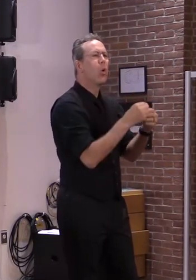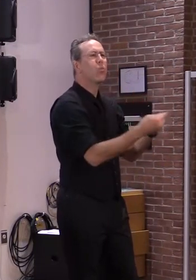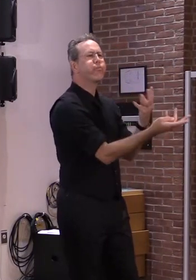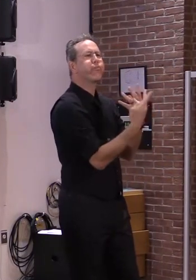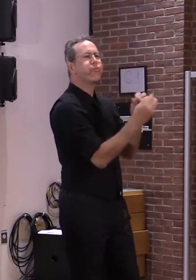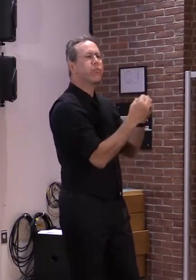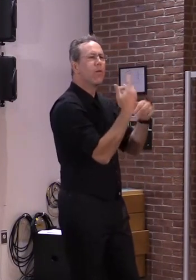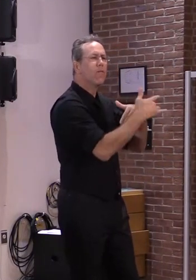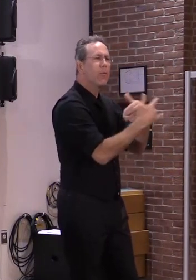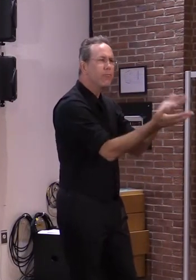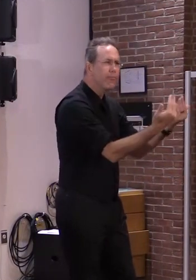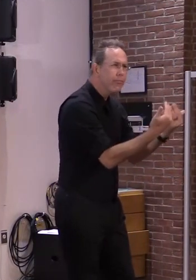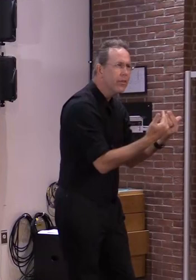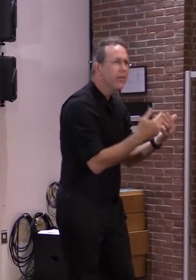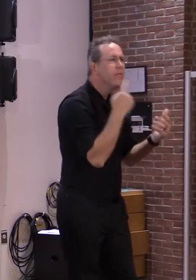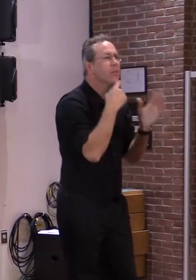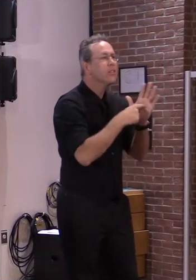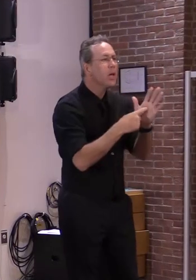of disability